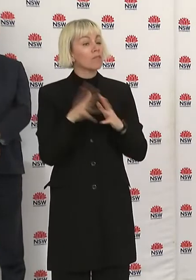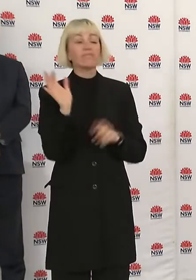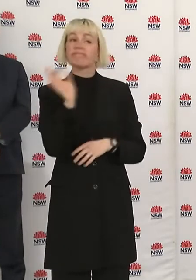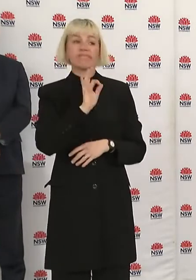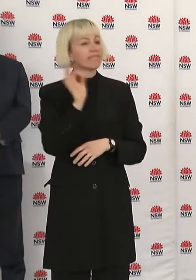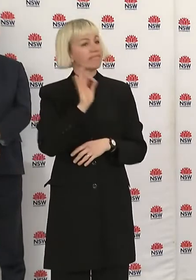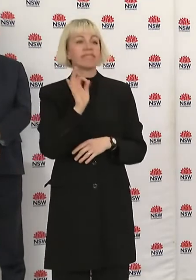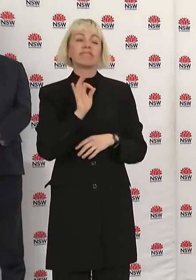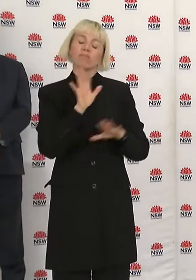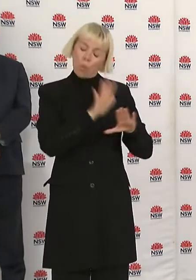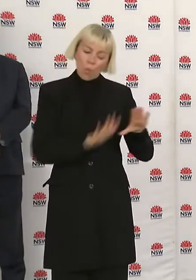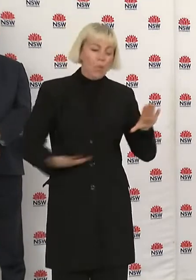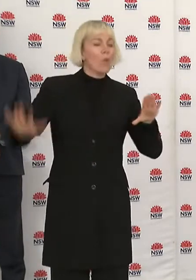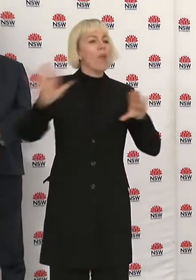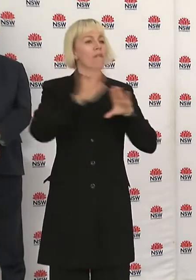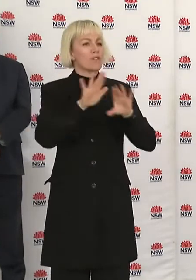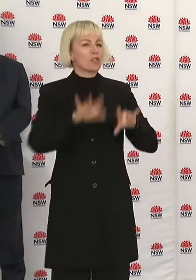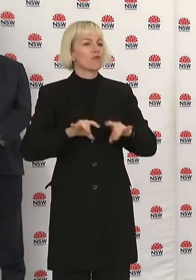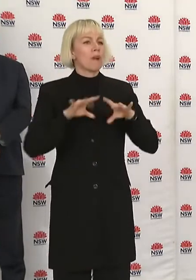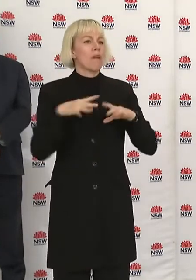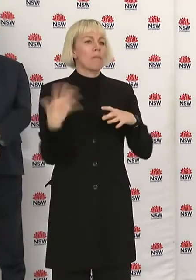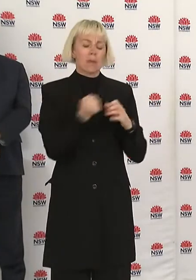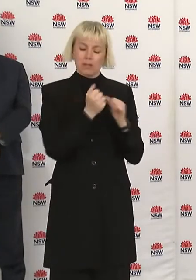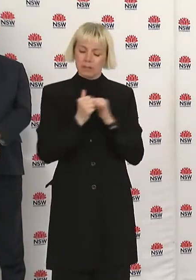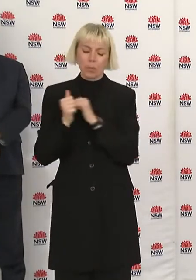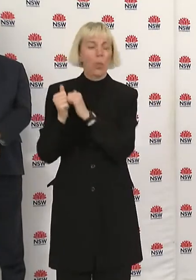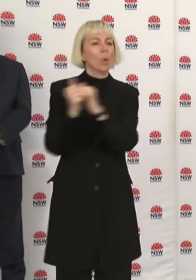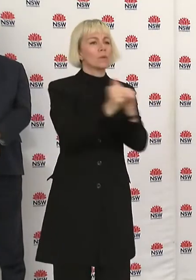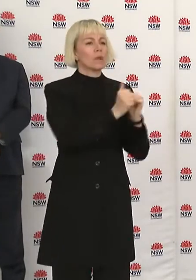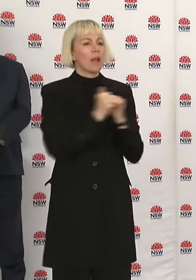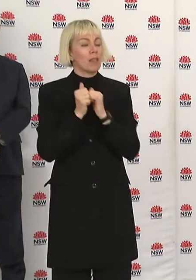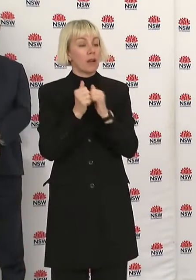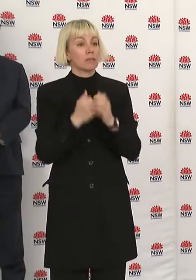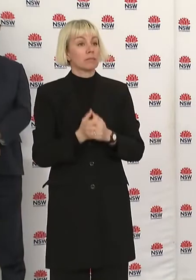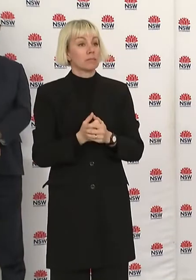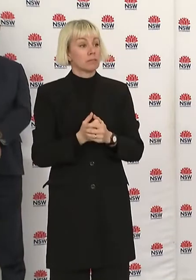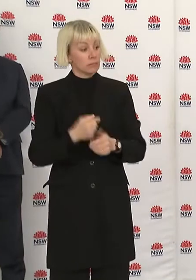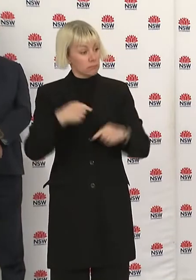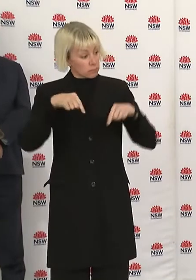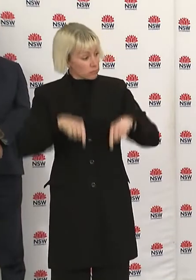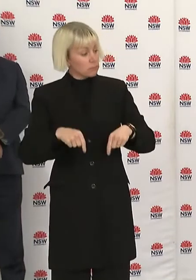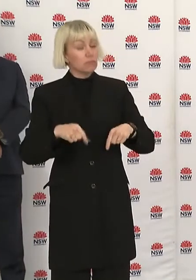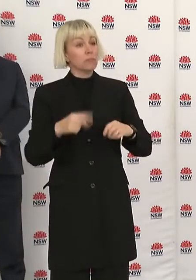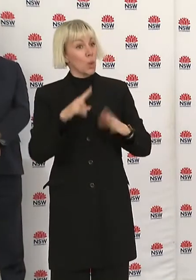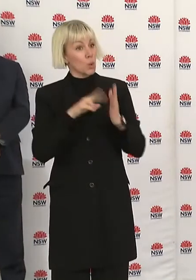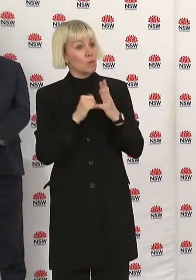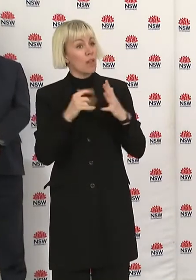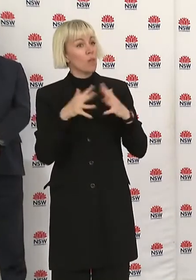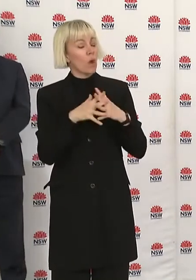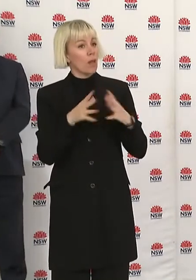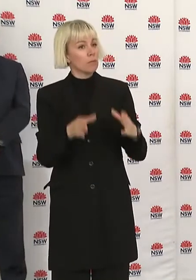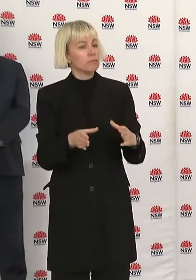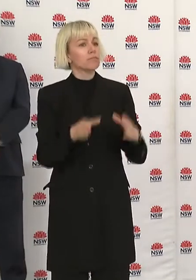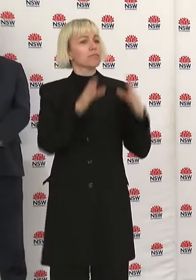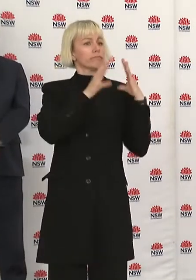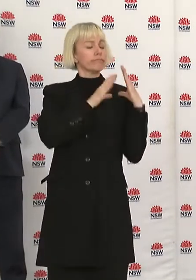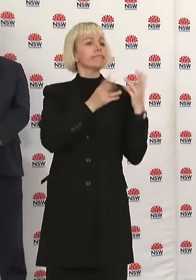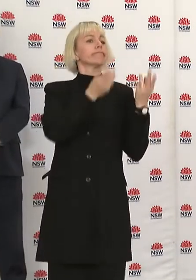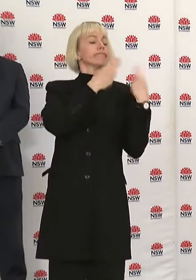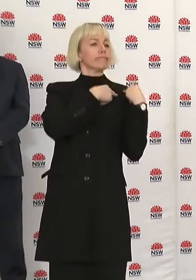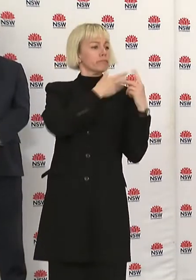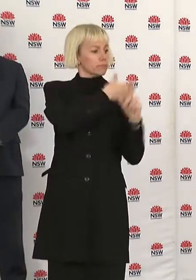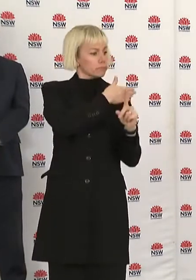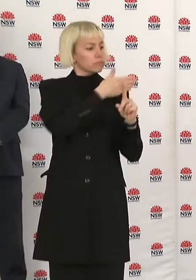say that we have been doing the heavy lifting for 18 months in keeping the virus at bay. We've tried to make sure that we keep the